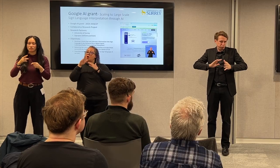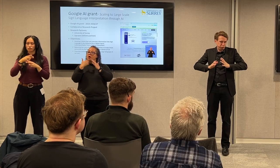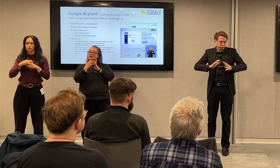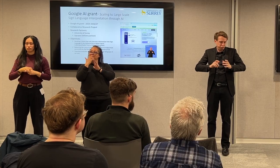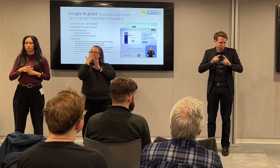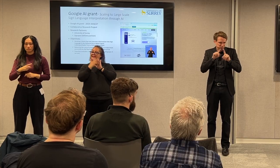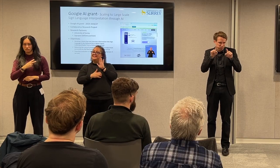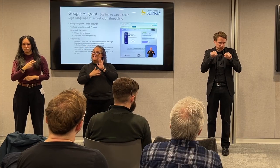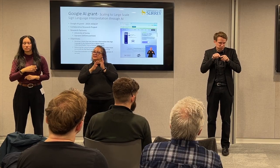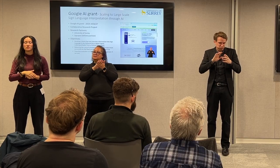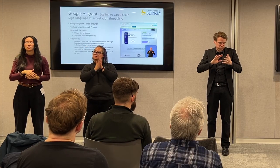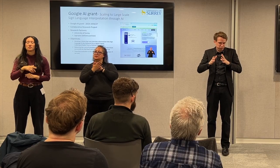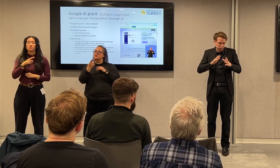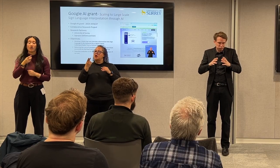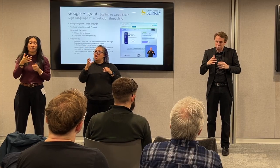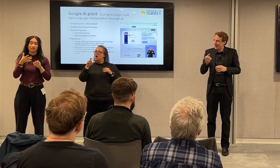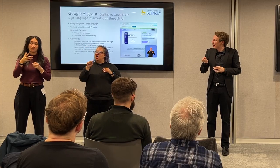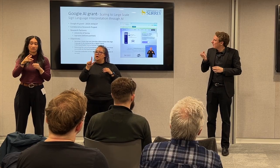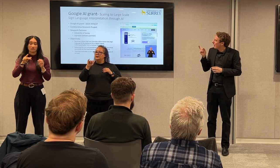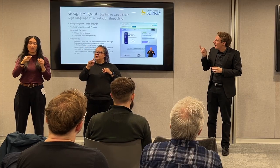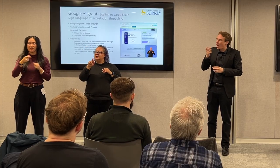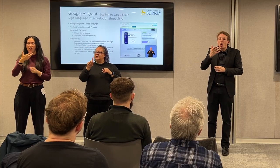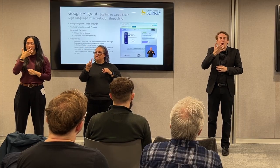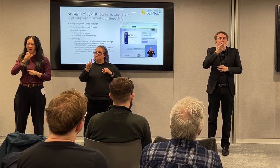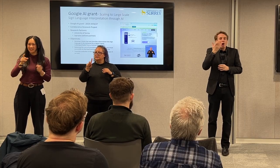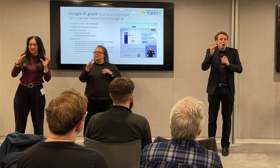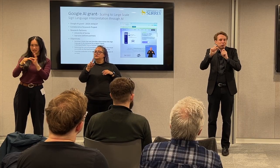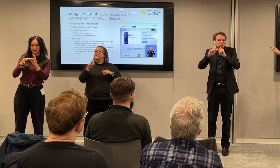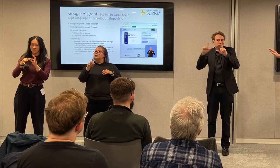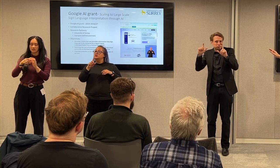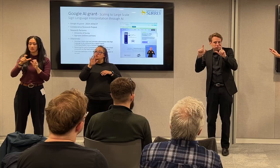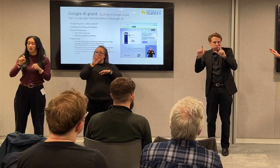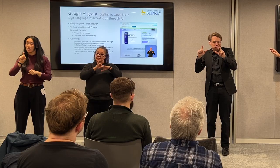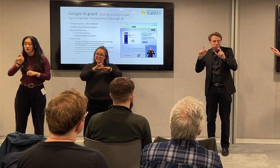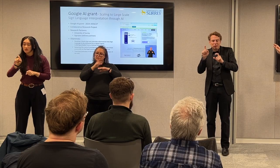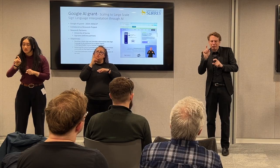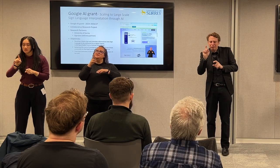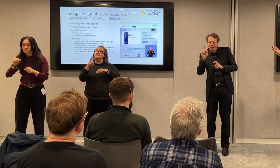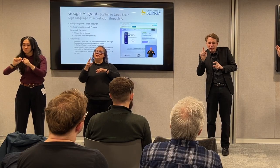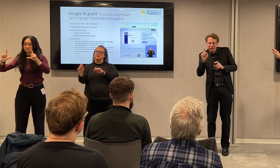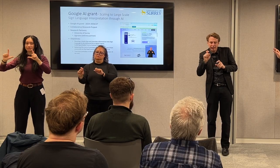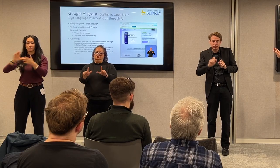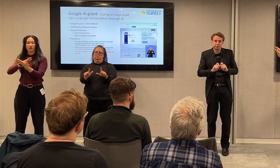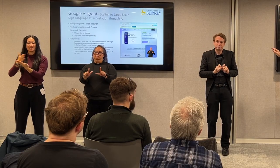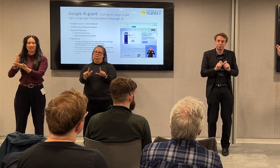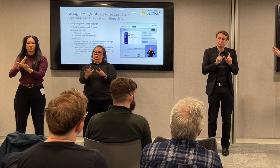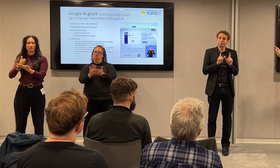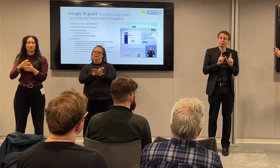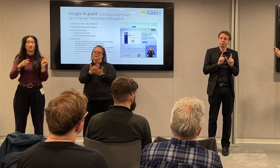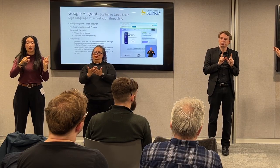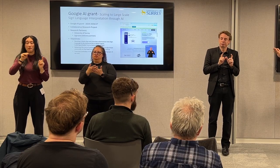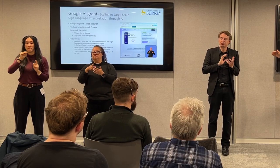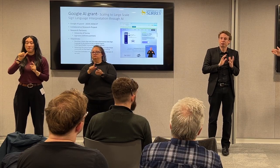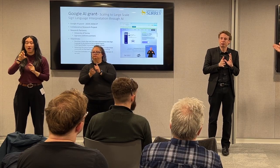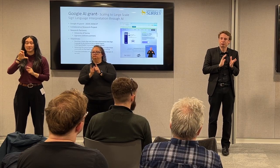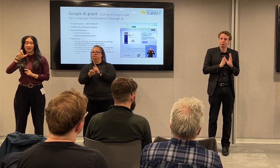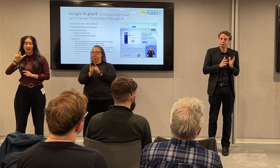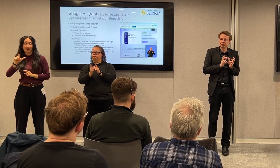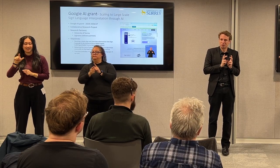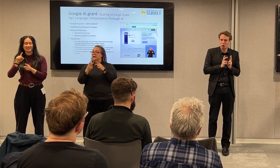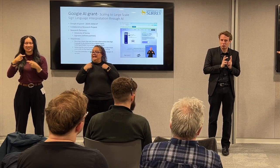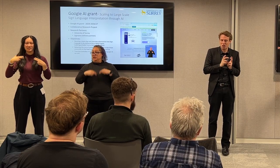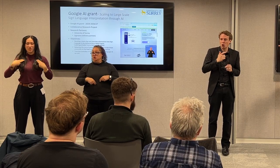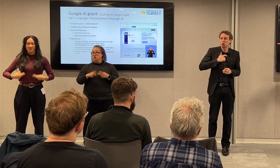hot linked. When you click on it, you see a translation. When we see Marcel, This is a human interpreter. But when